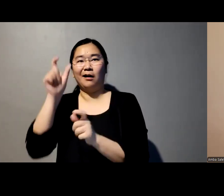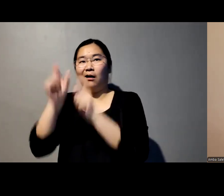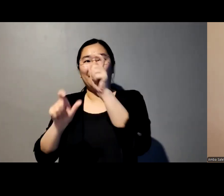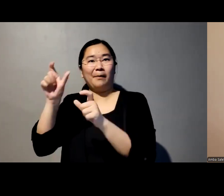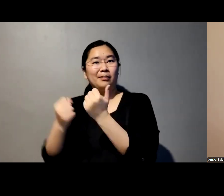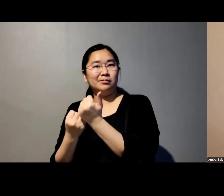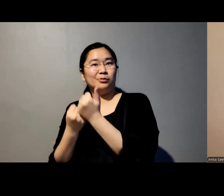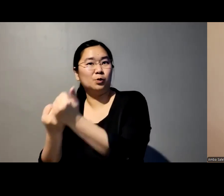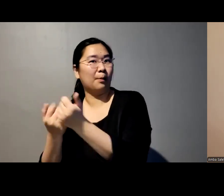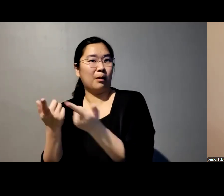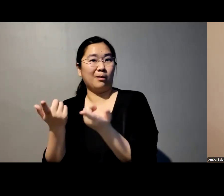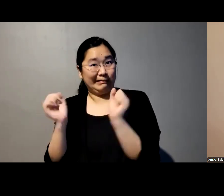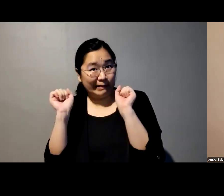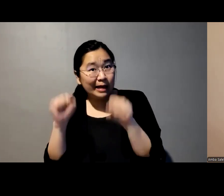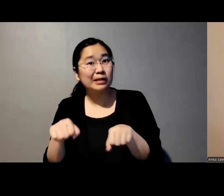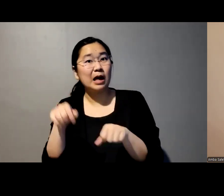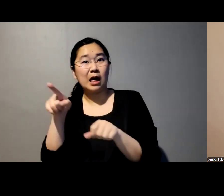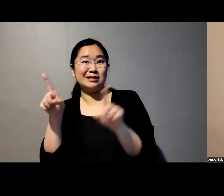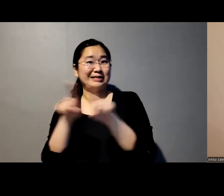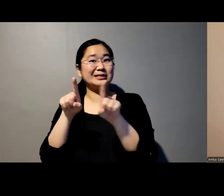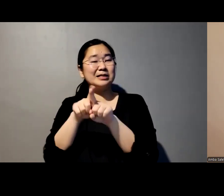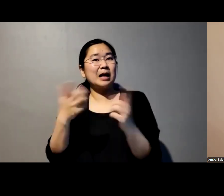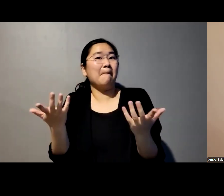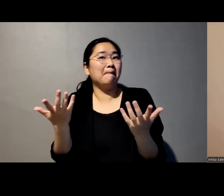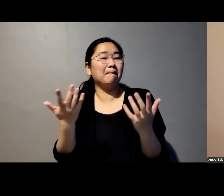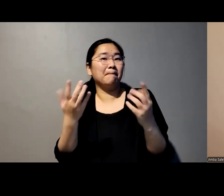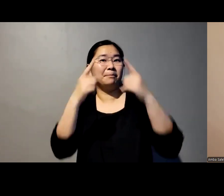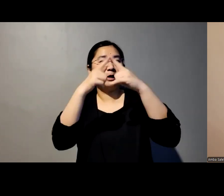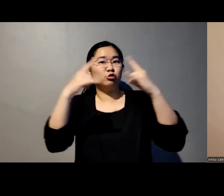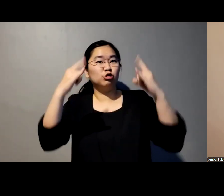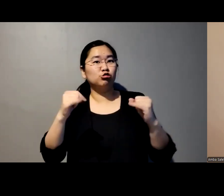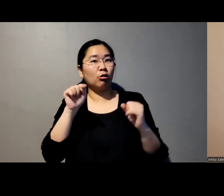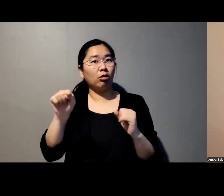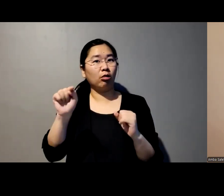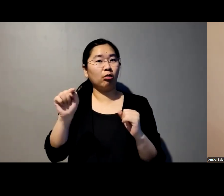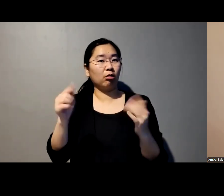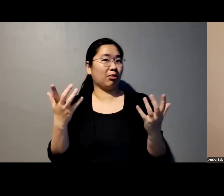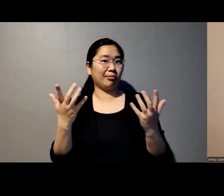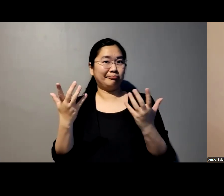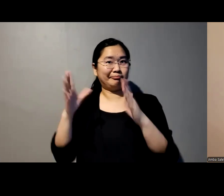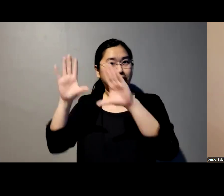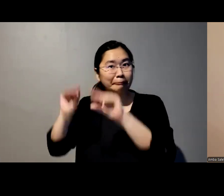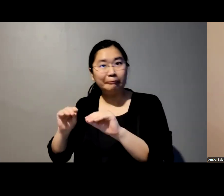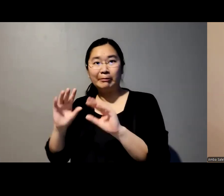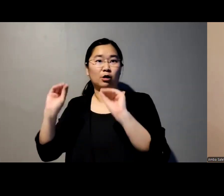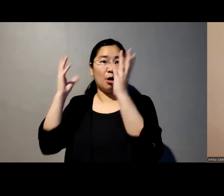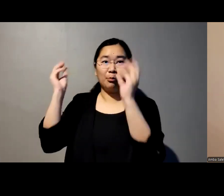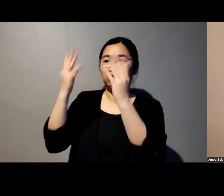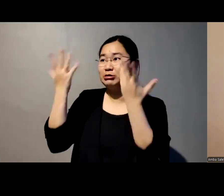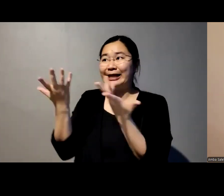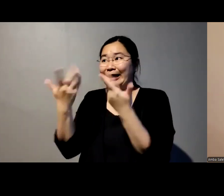question from Daniel Iga. So I'm going to ask my colleagues handling the webinar to give